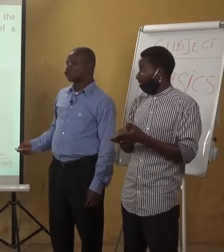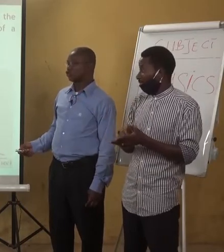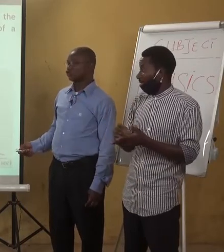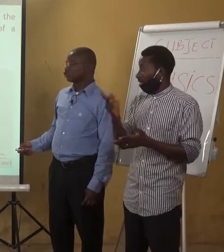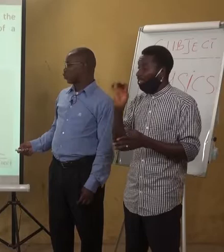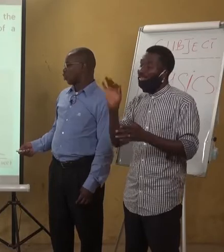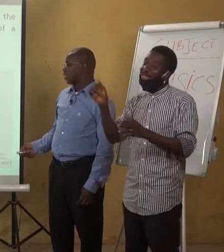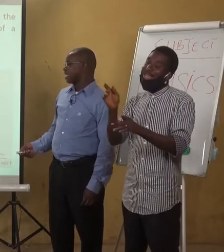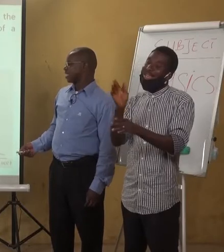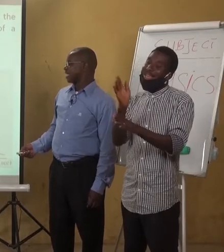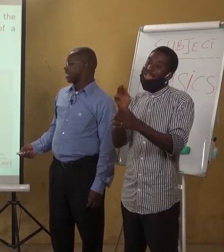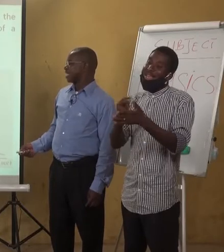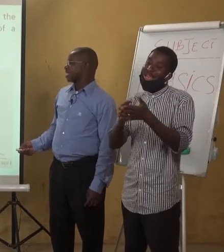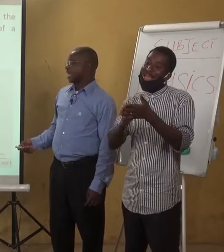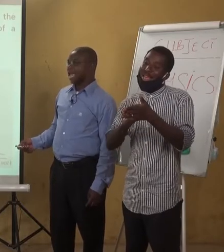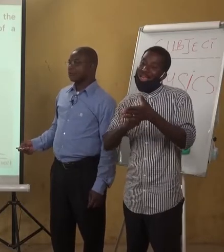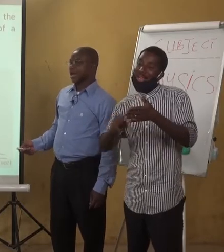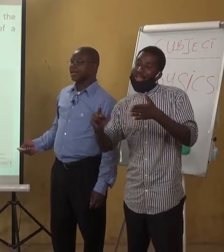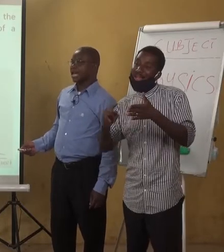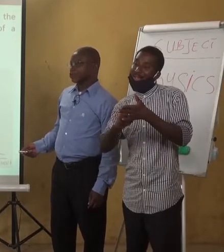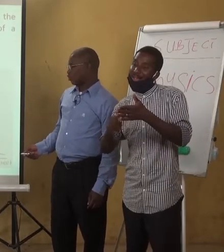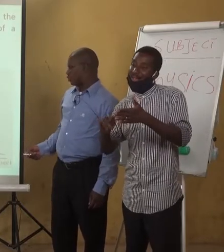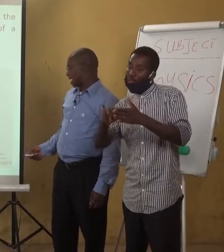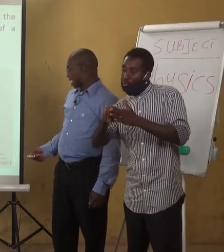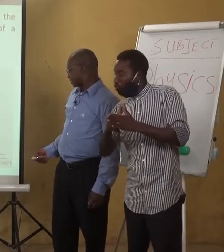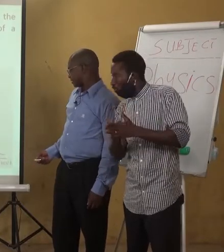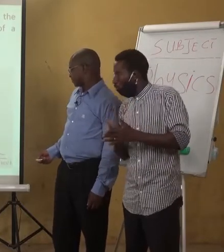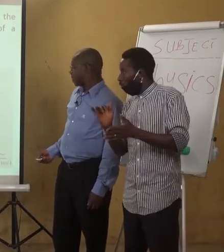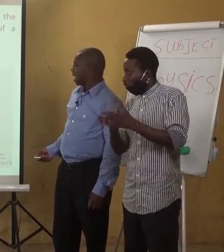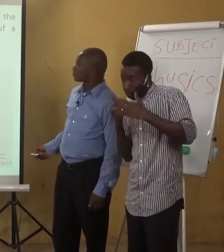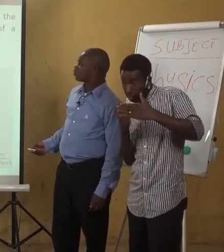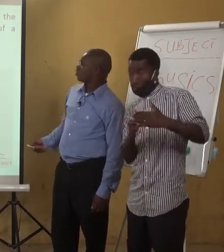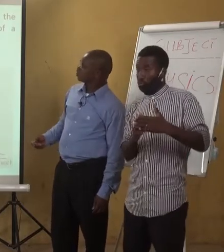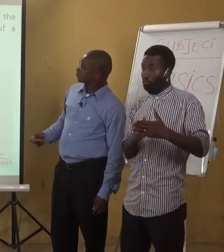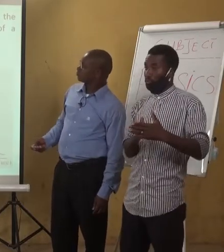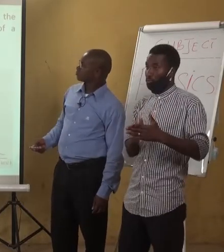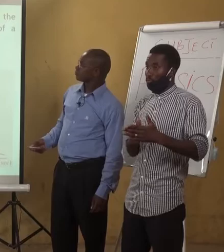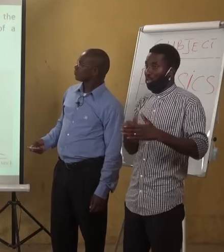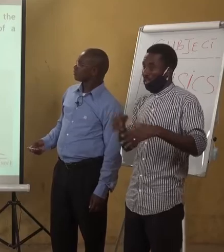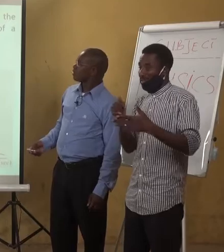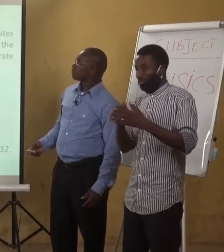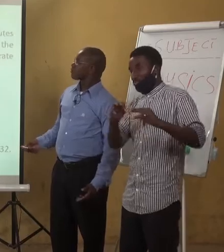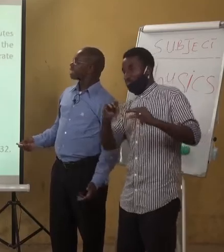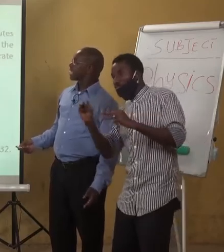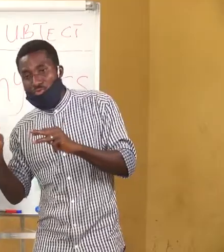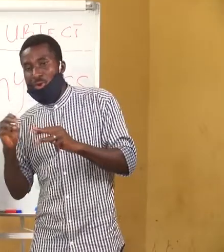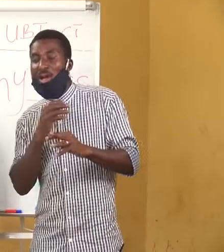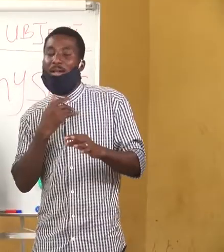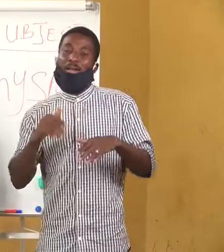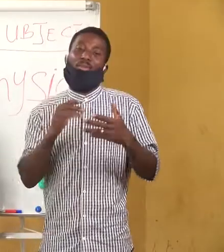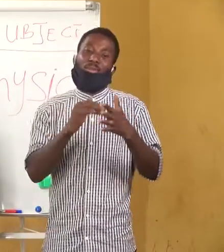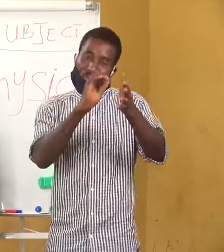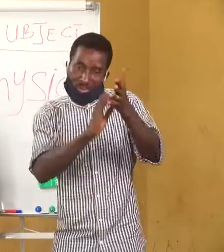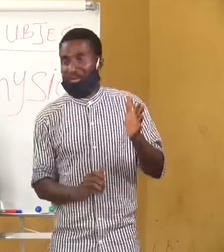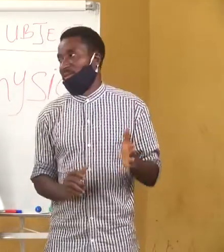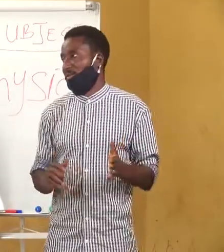line drawn to show the N1 and all other axes. And so, from the example